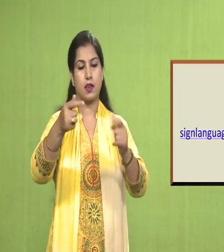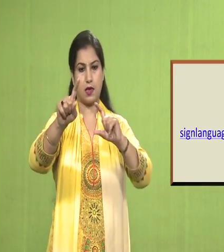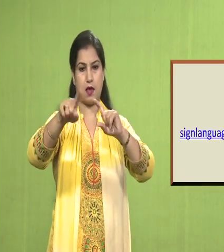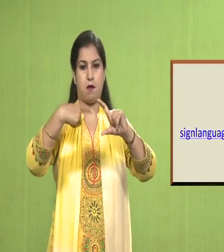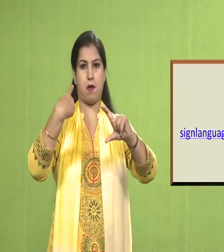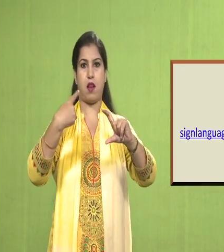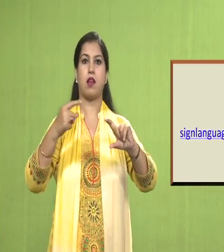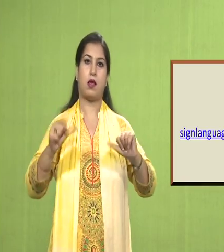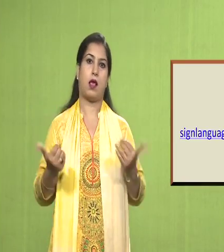at